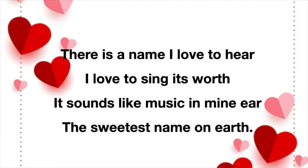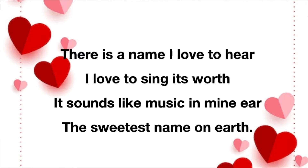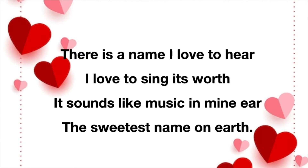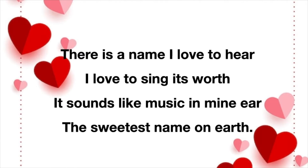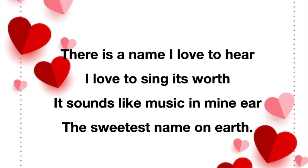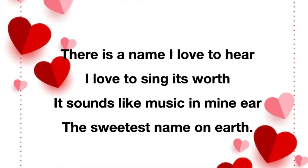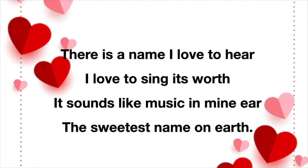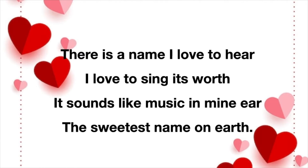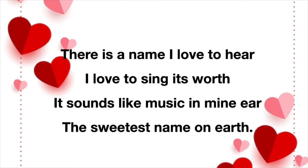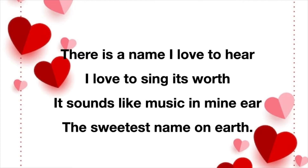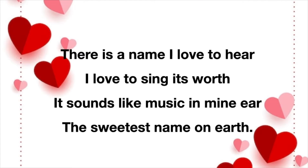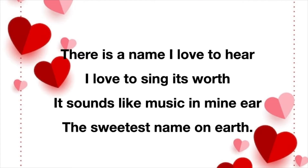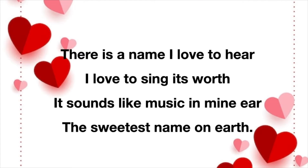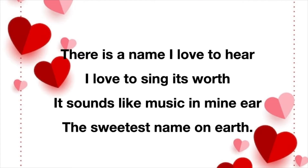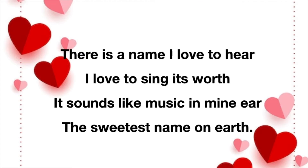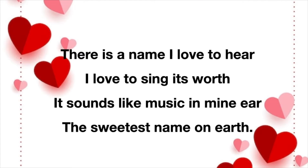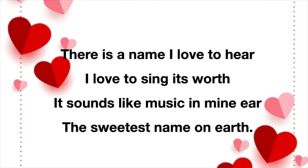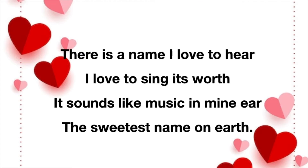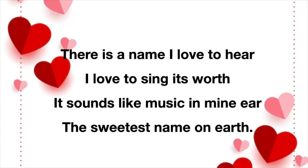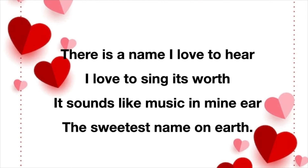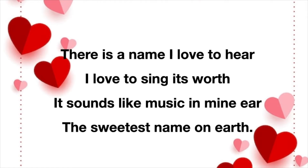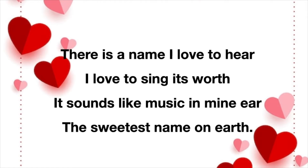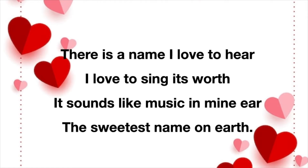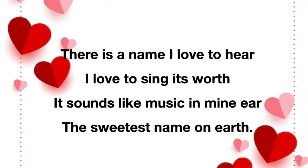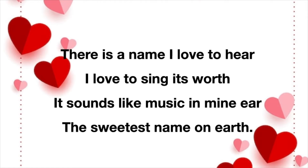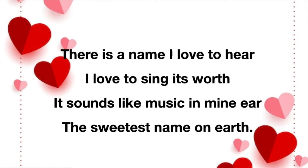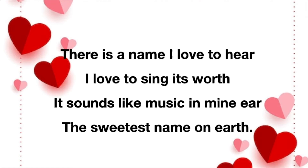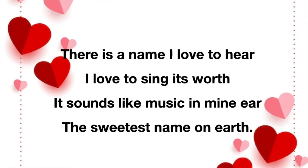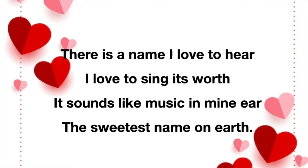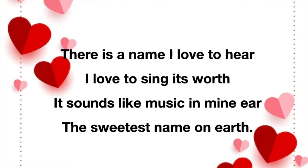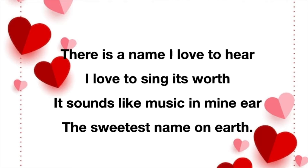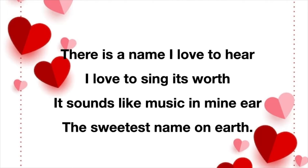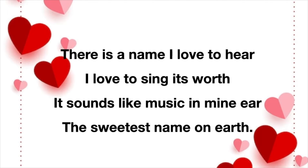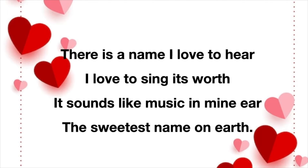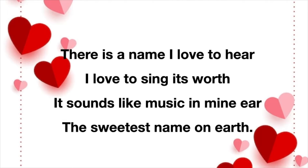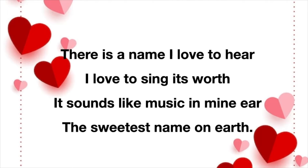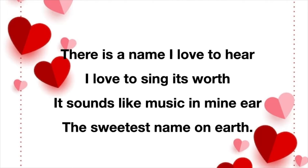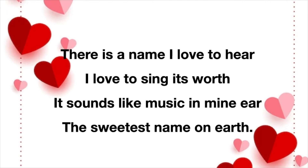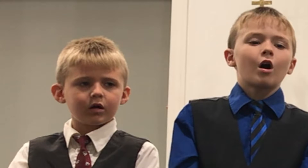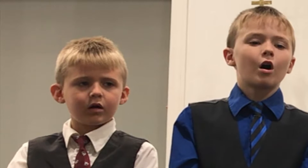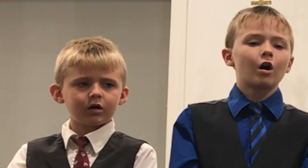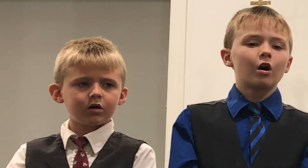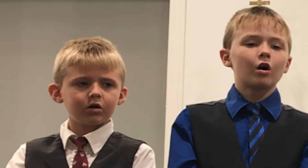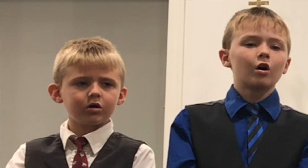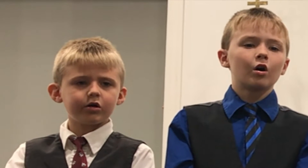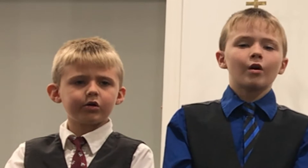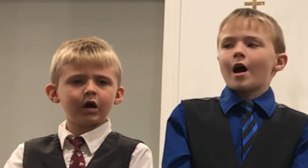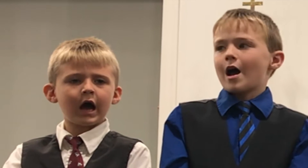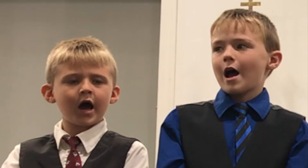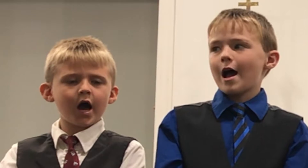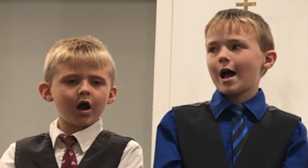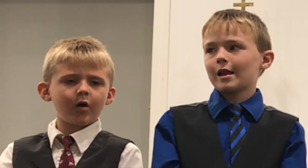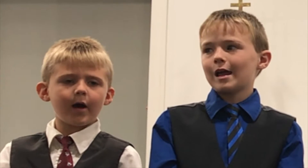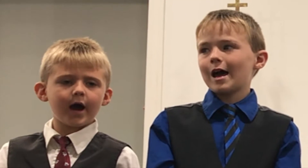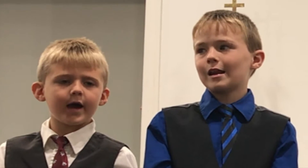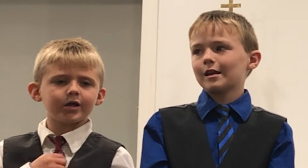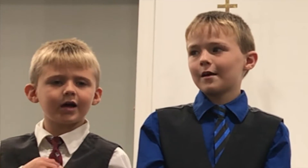that I am, I am, oh, how I love